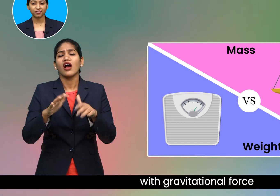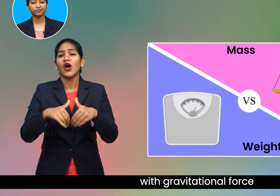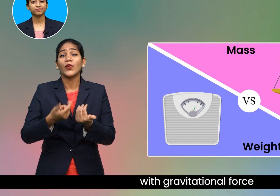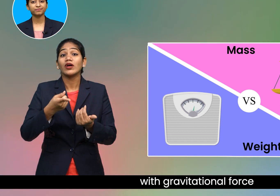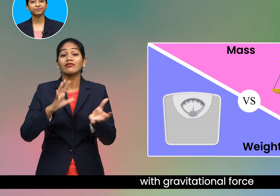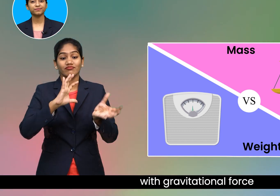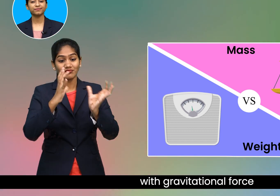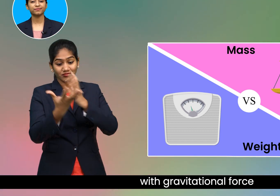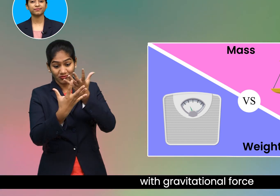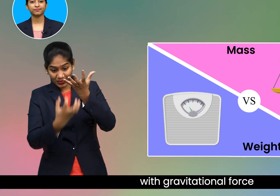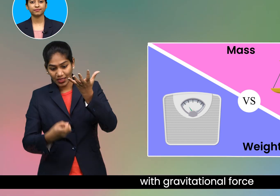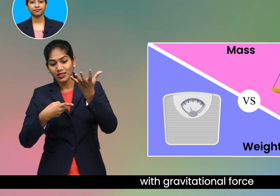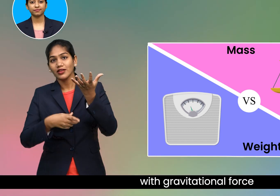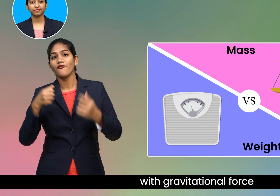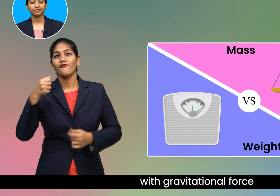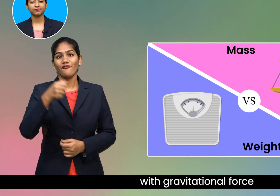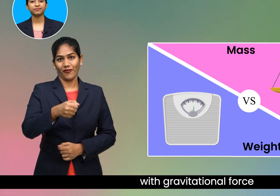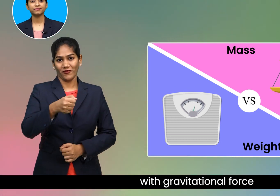force.